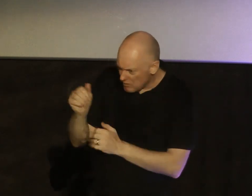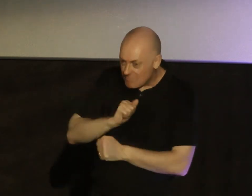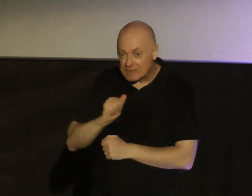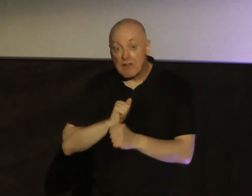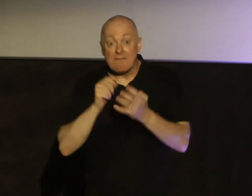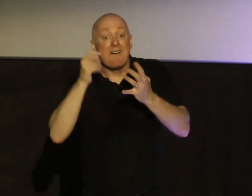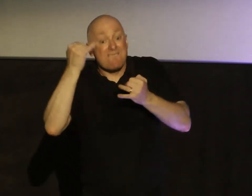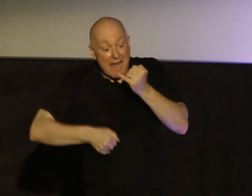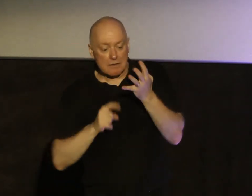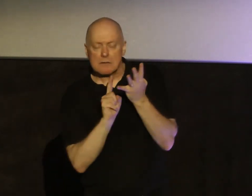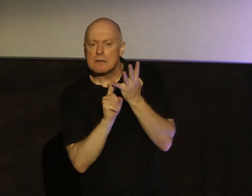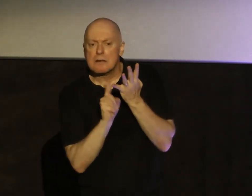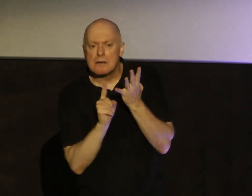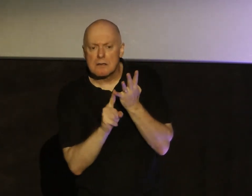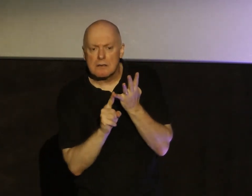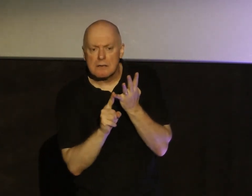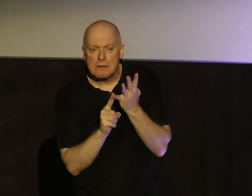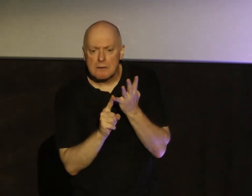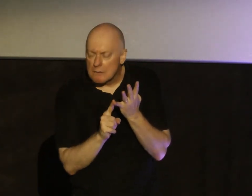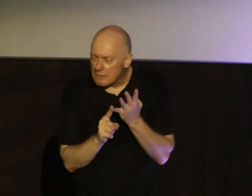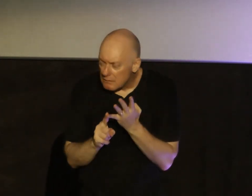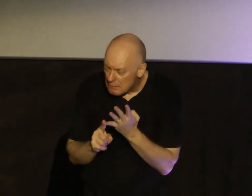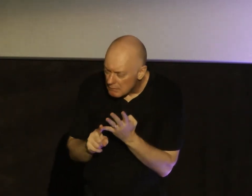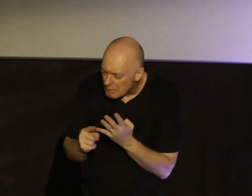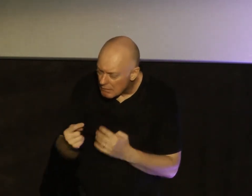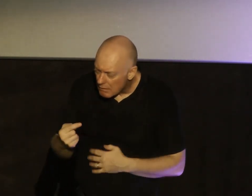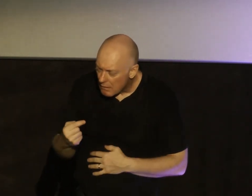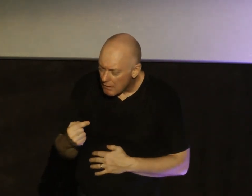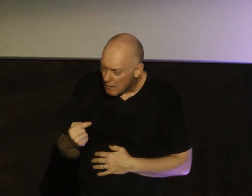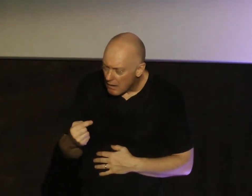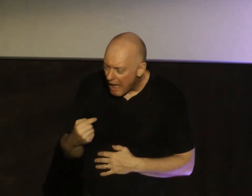finally, have the people closest to me seen a change in my life?